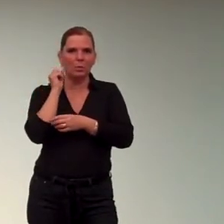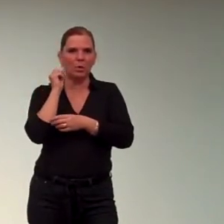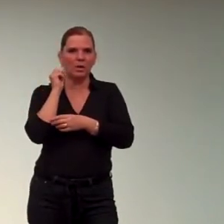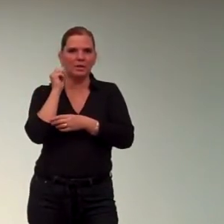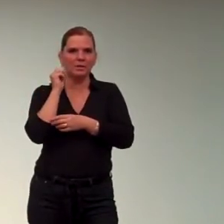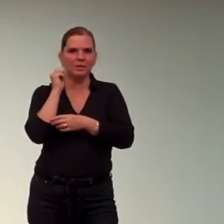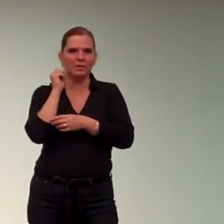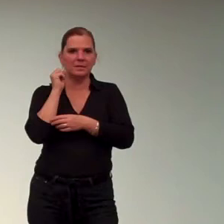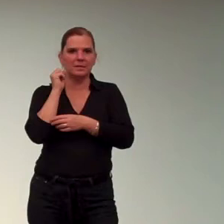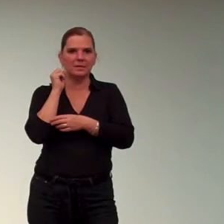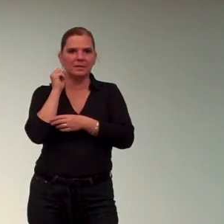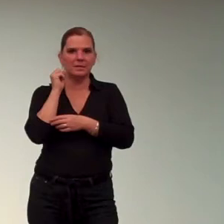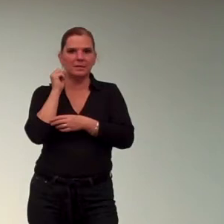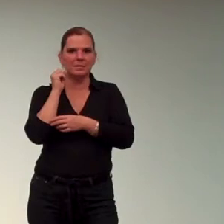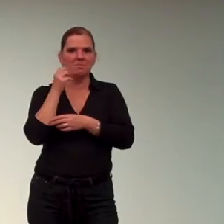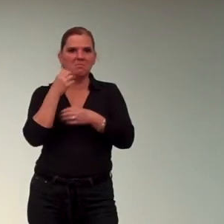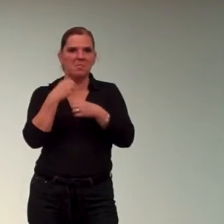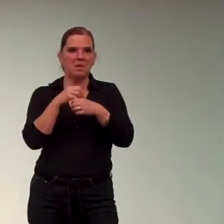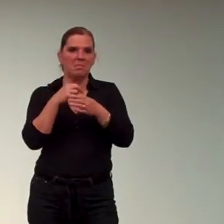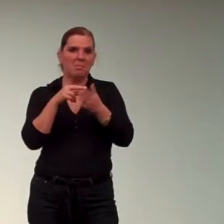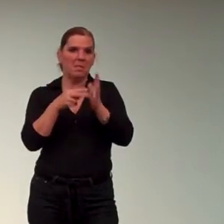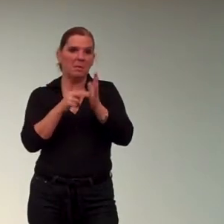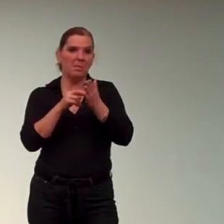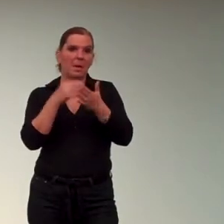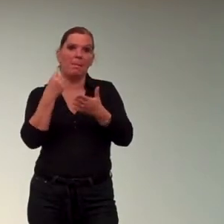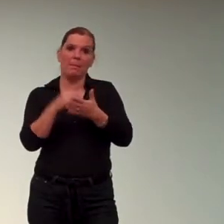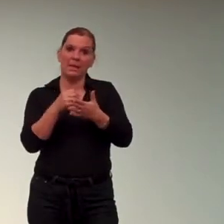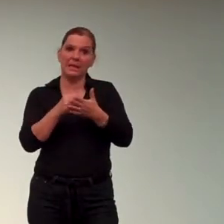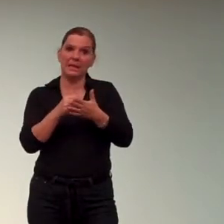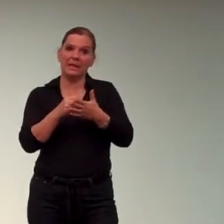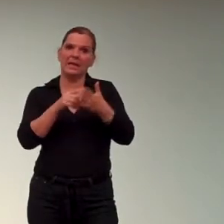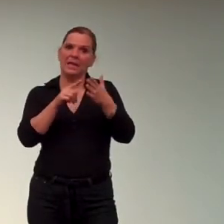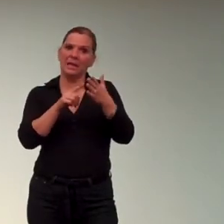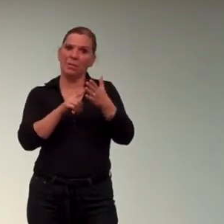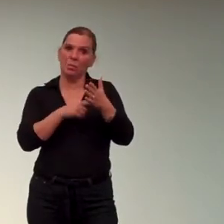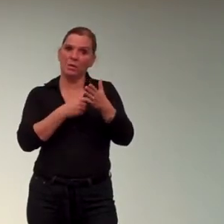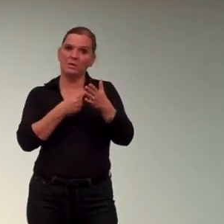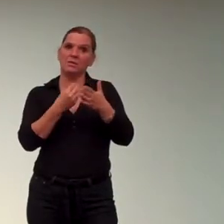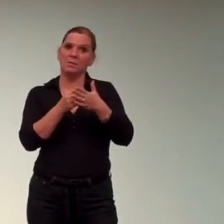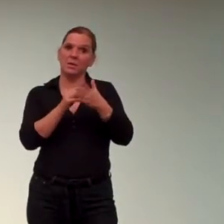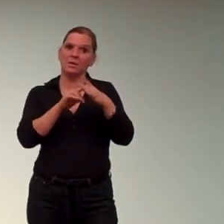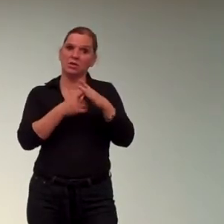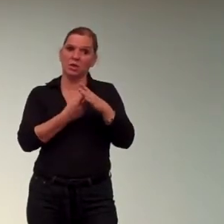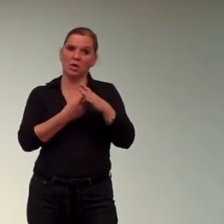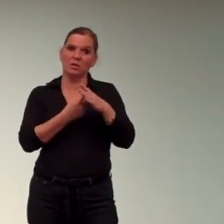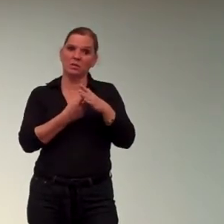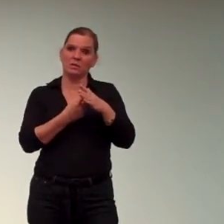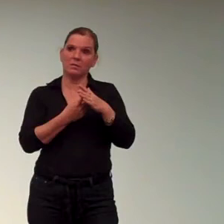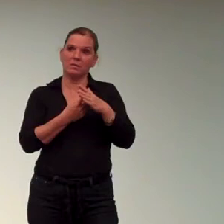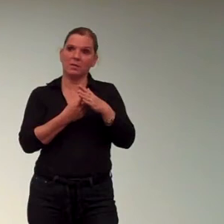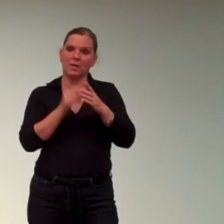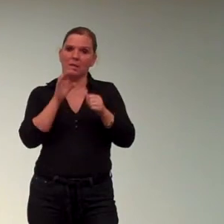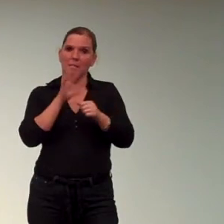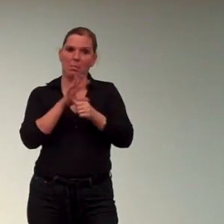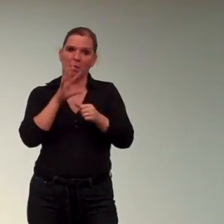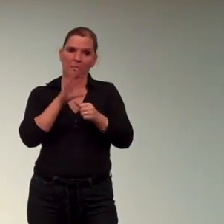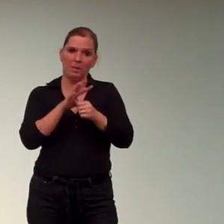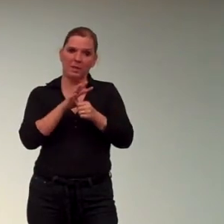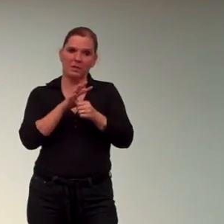was bringing prosperity. And once that prosperity starts, you know, the